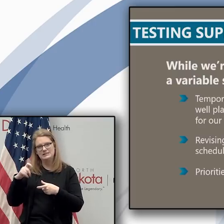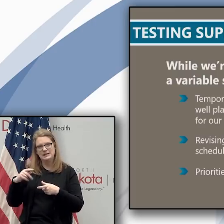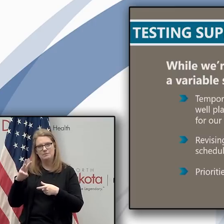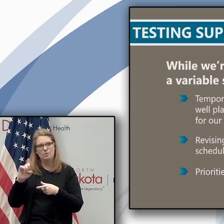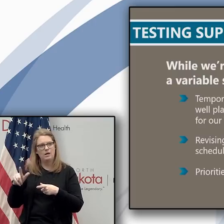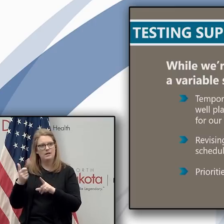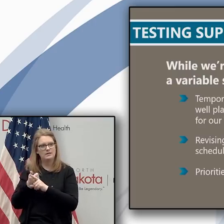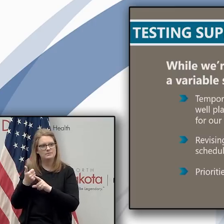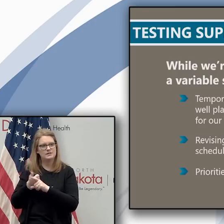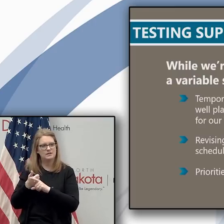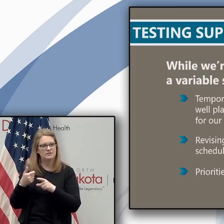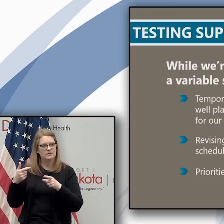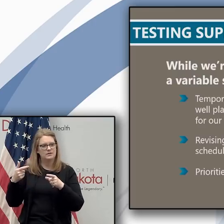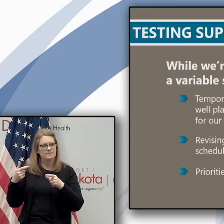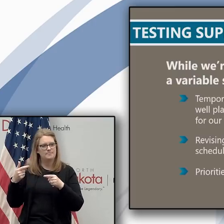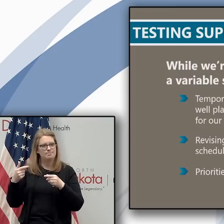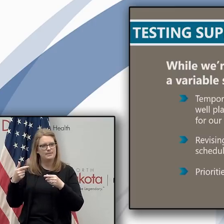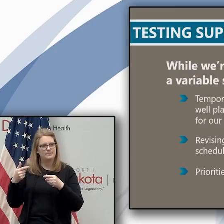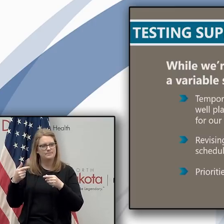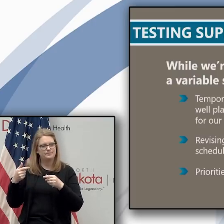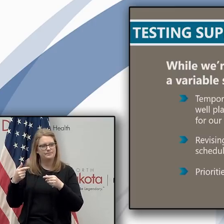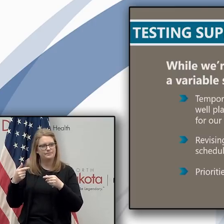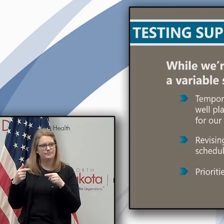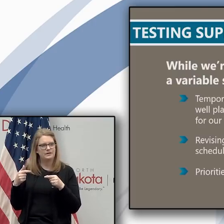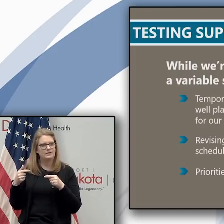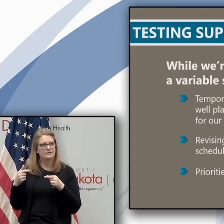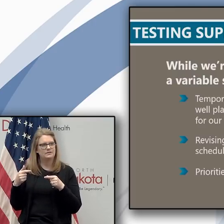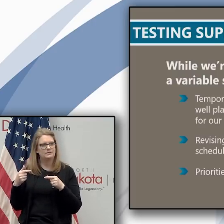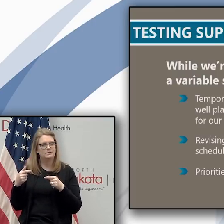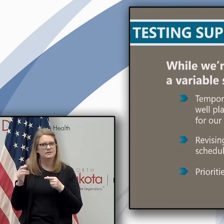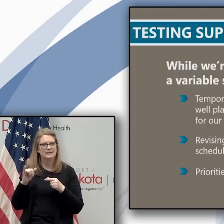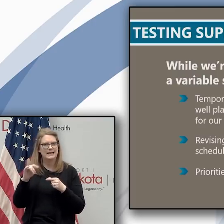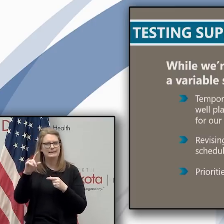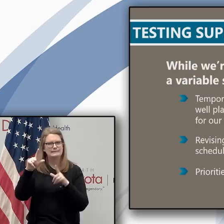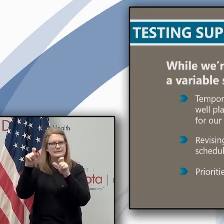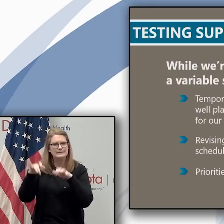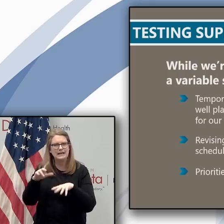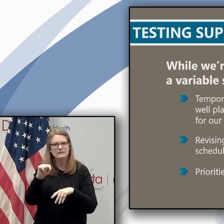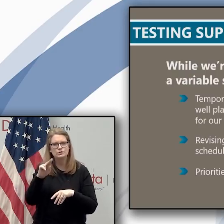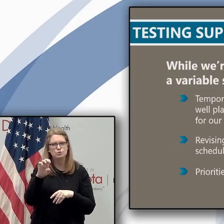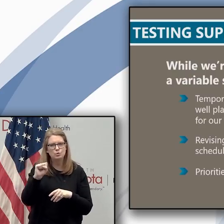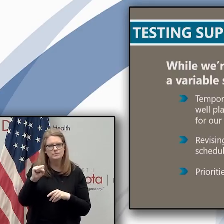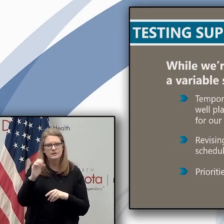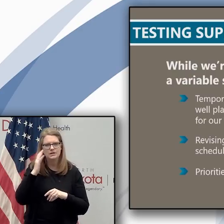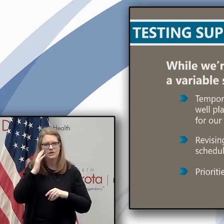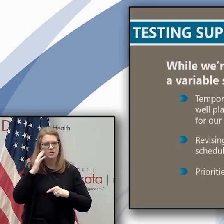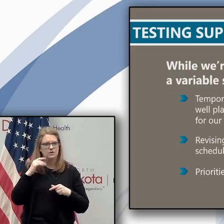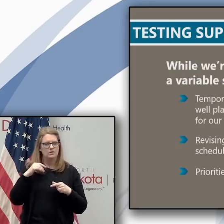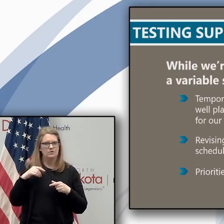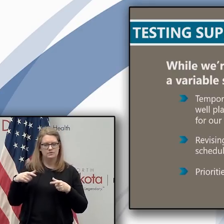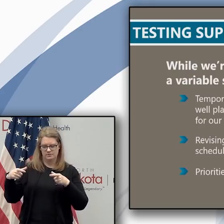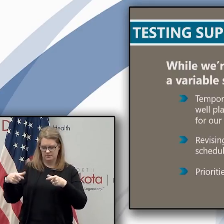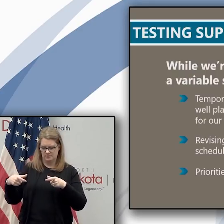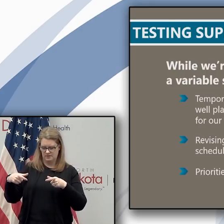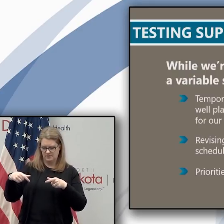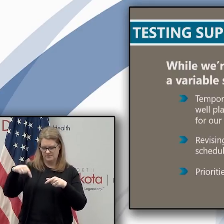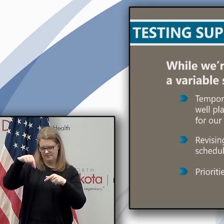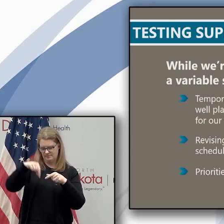of vertical view, but think of it as, I won't say test tubes, but if you're going back to high school chemistry, they would go into these